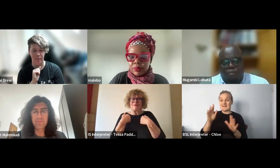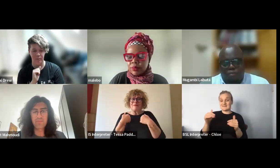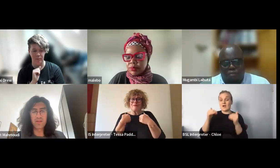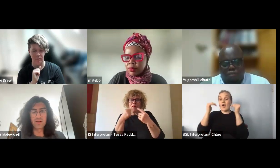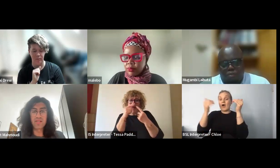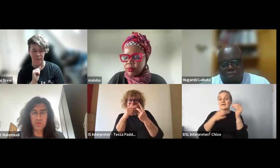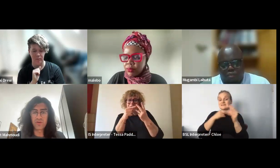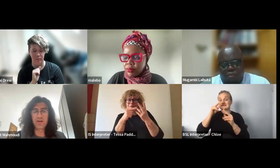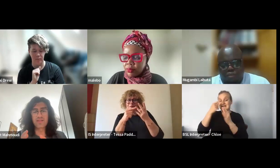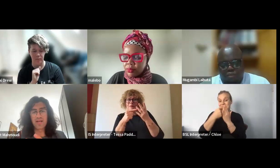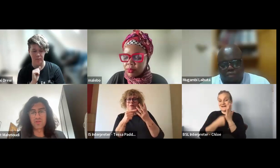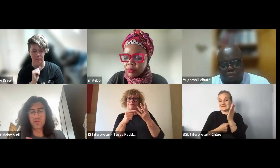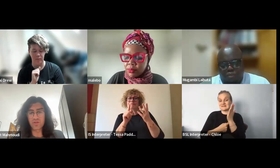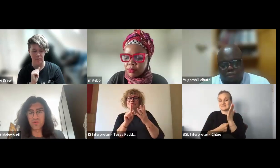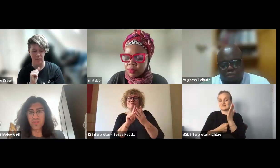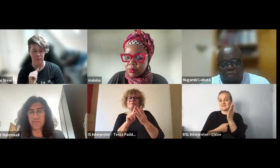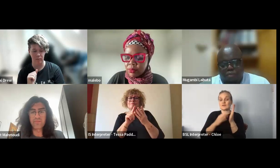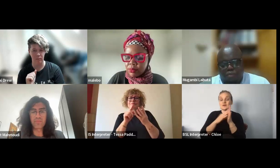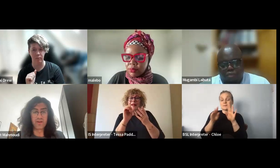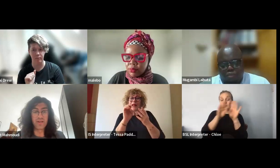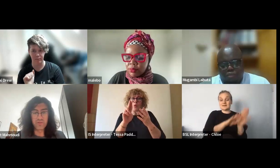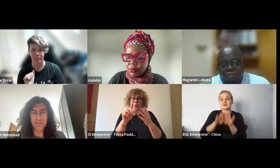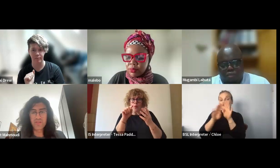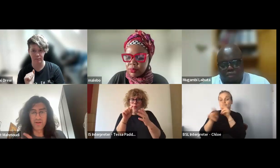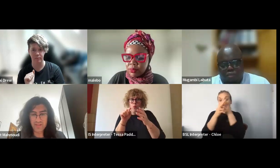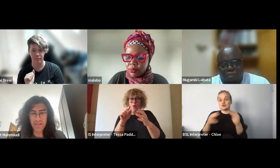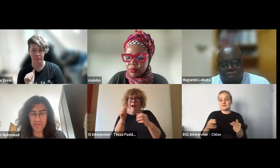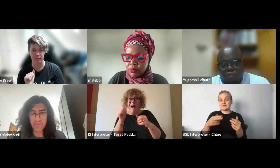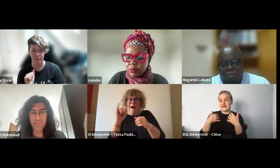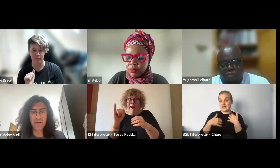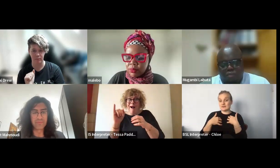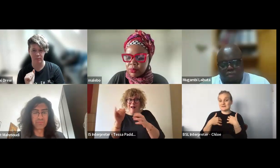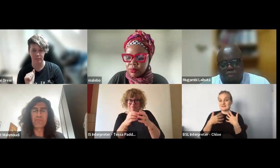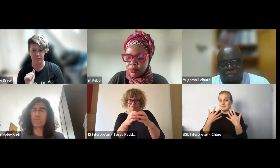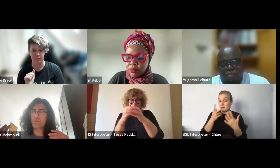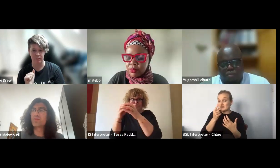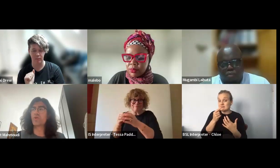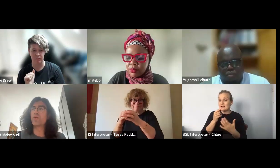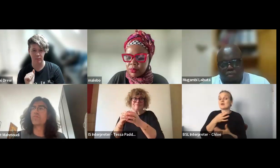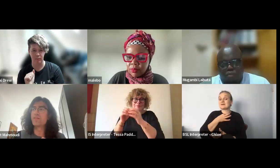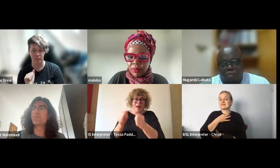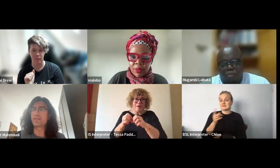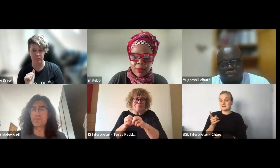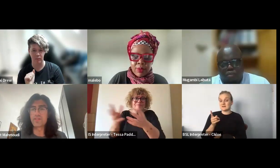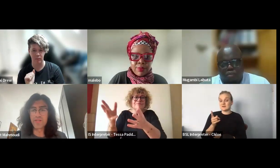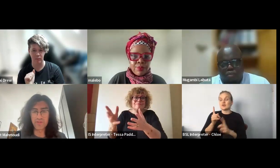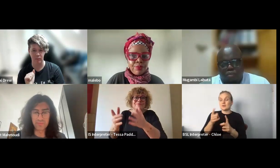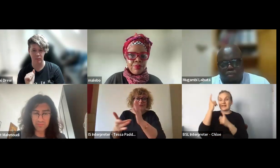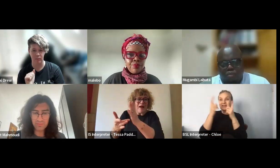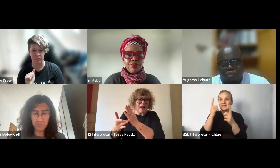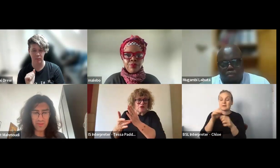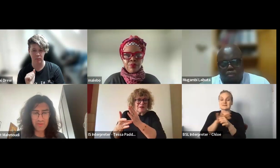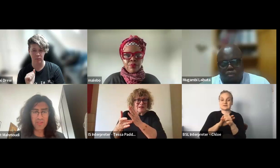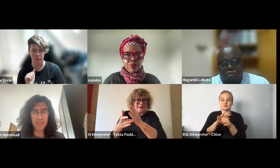list, insofar as national security interests are at stakes. So if you think about that